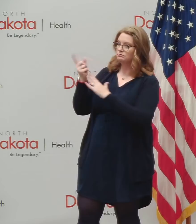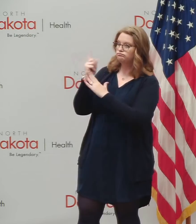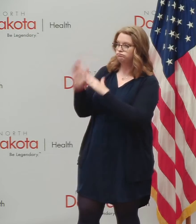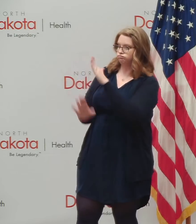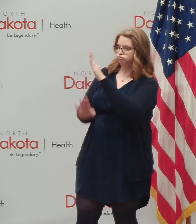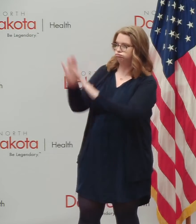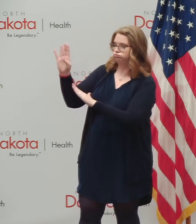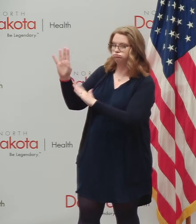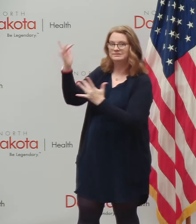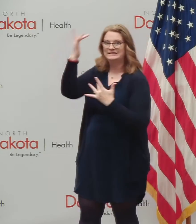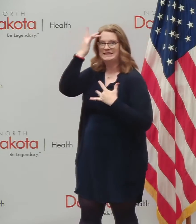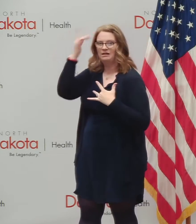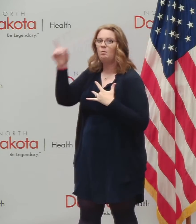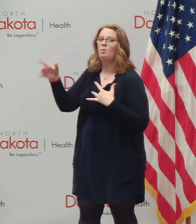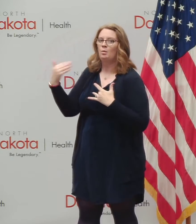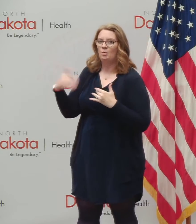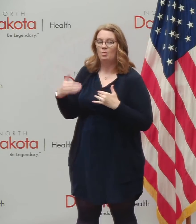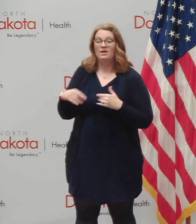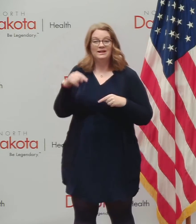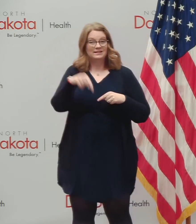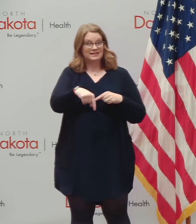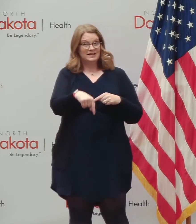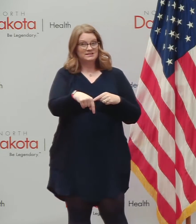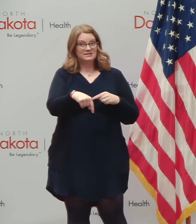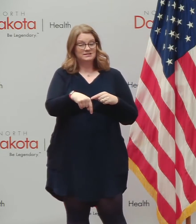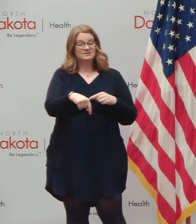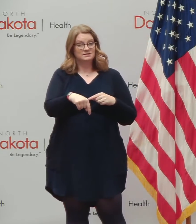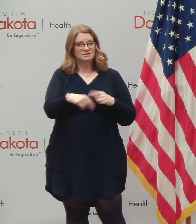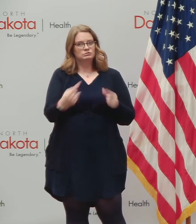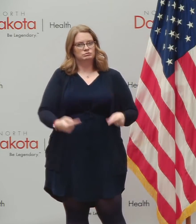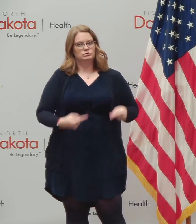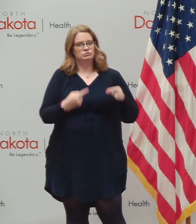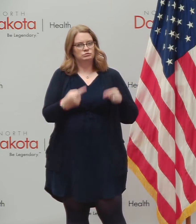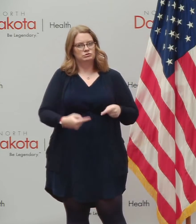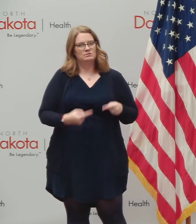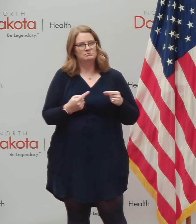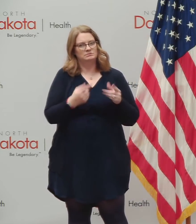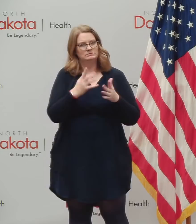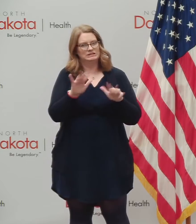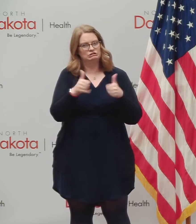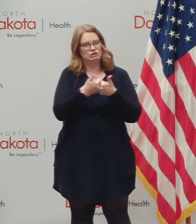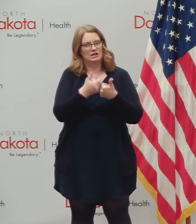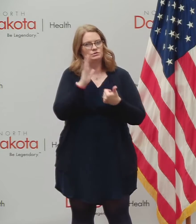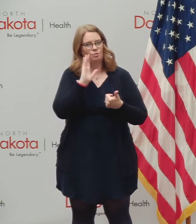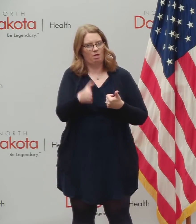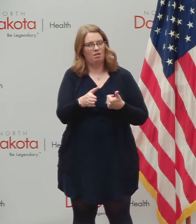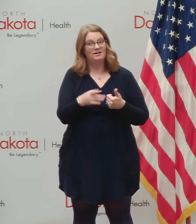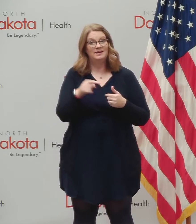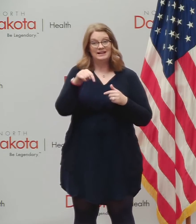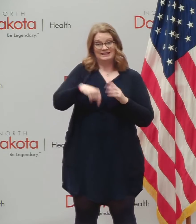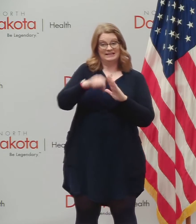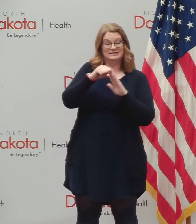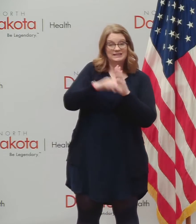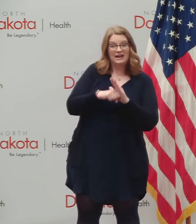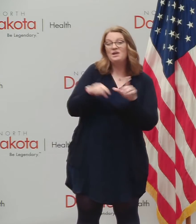that this is going to be a really challenging time for us as a state and as a nation.